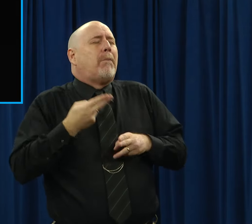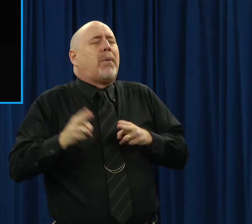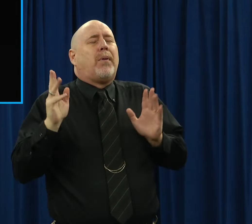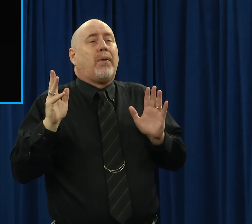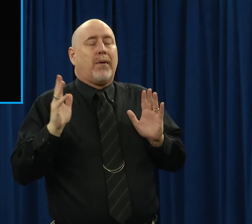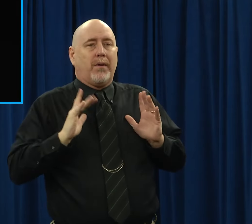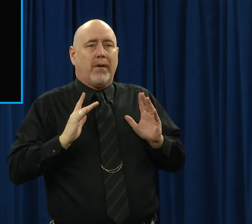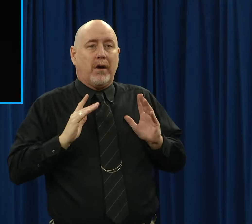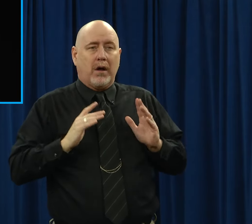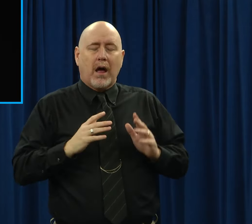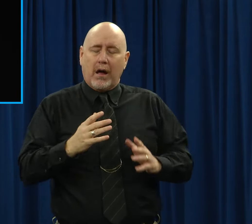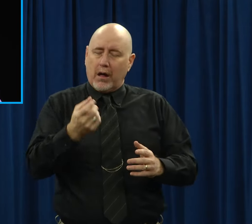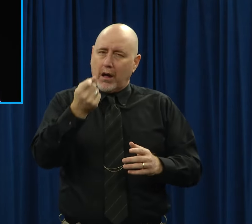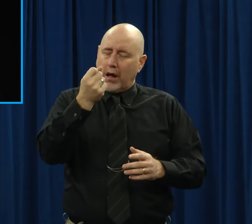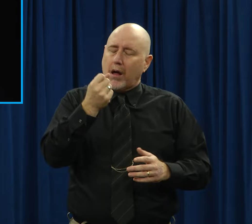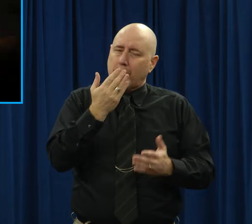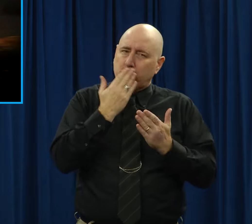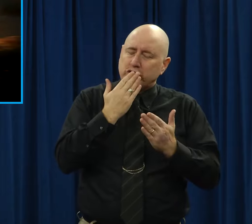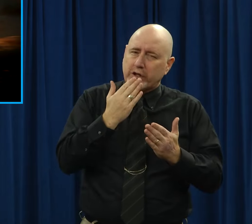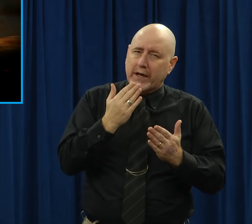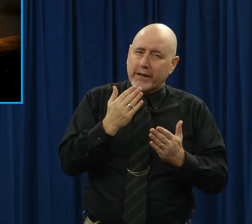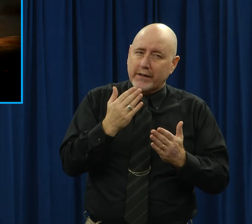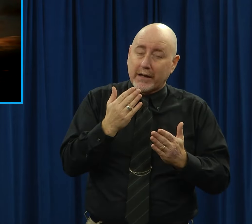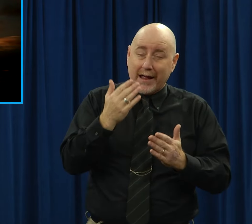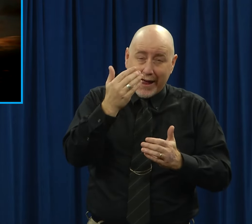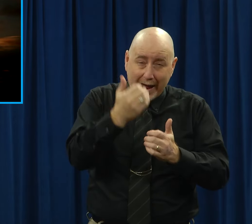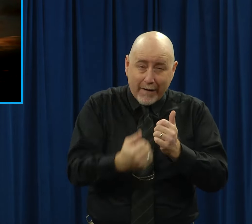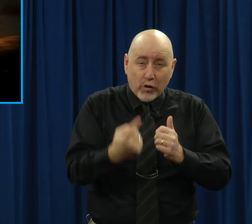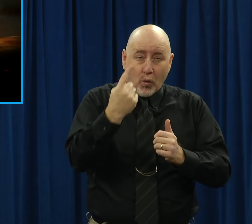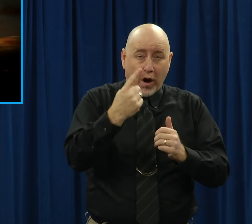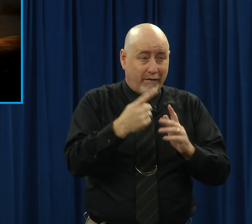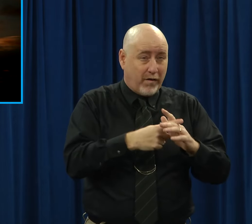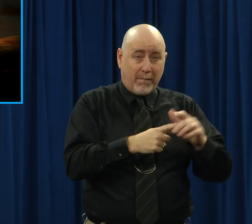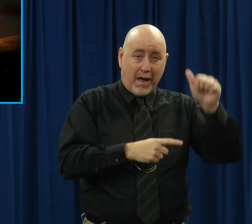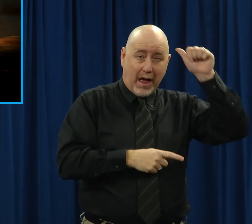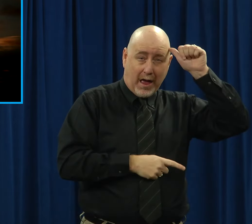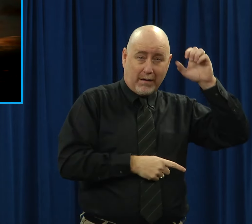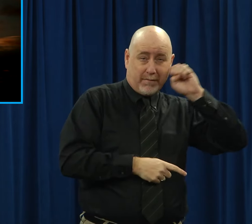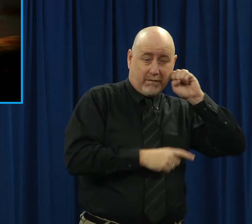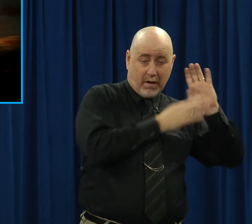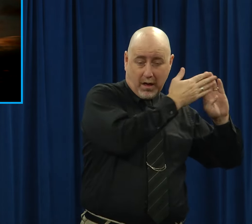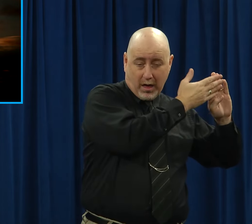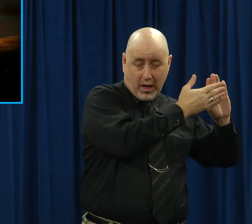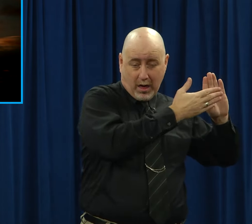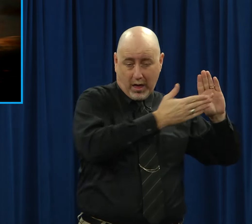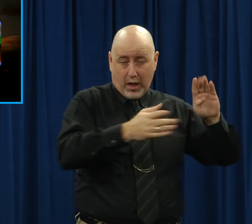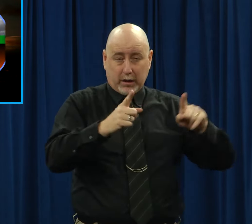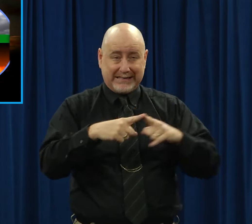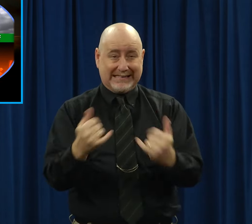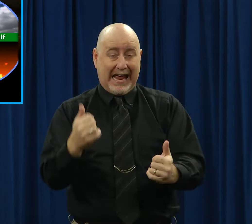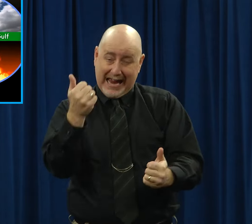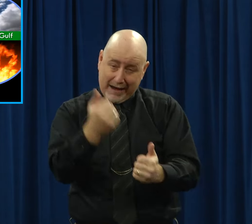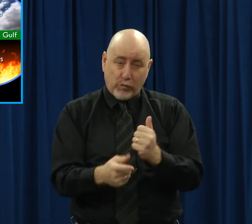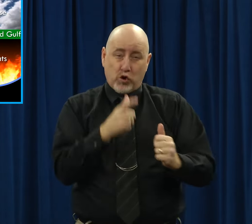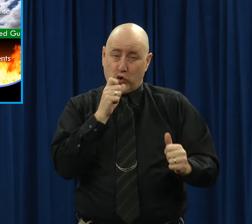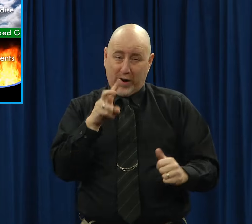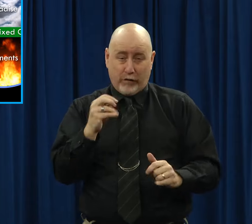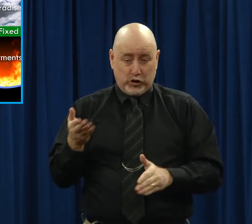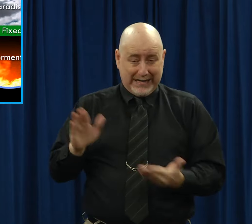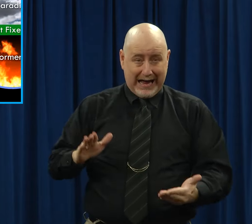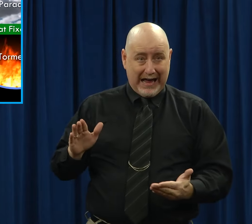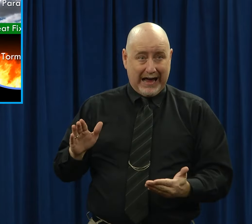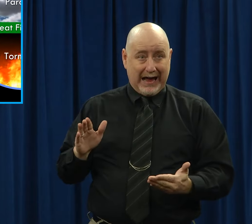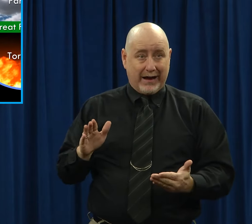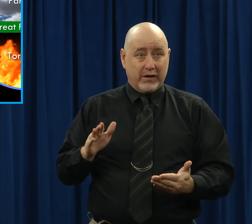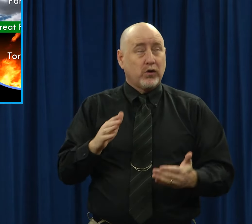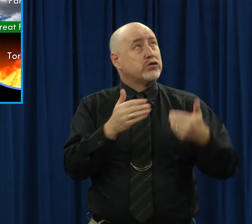moment's relief. And I want you to appreciate with me that every person from the beginning of this world until now, every person